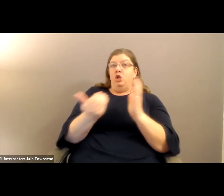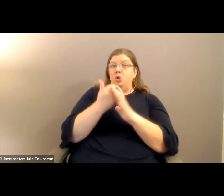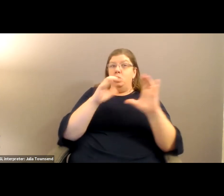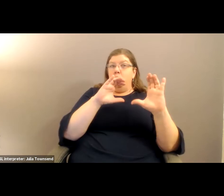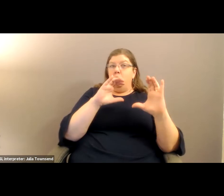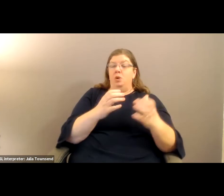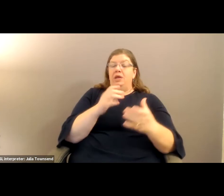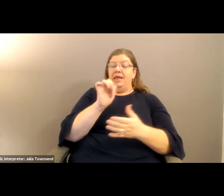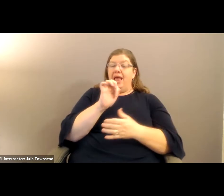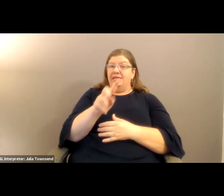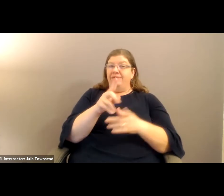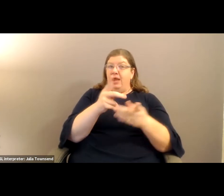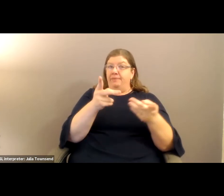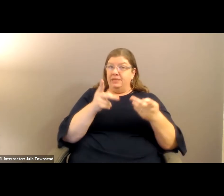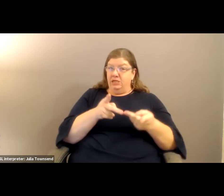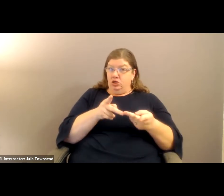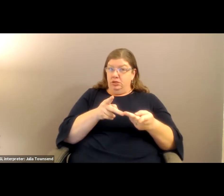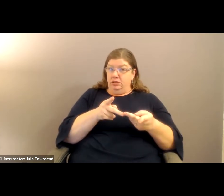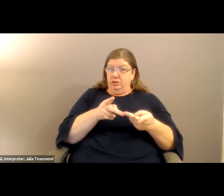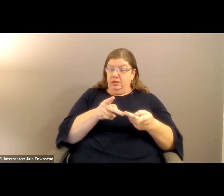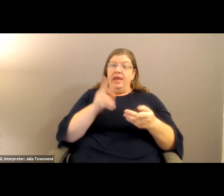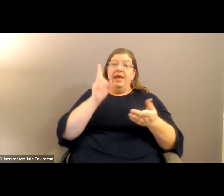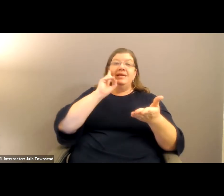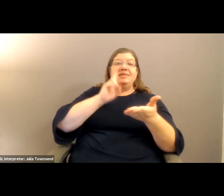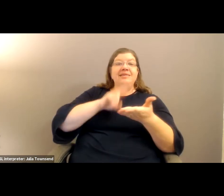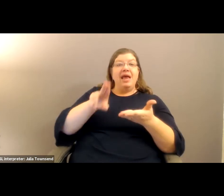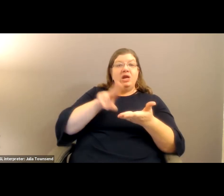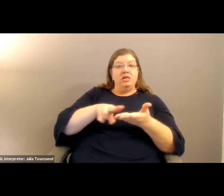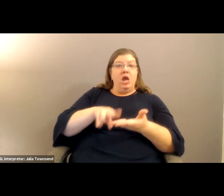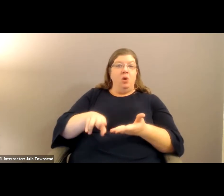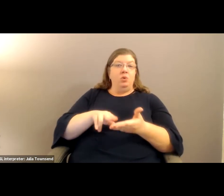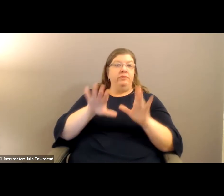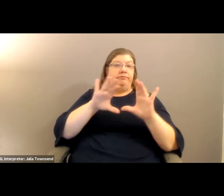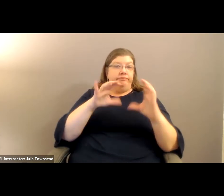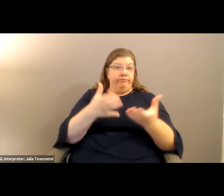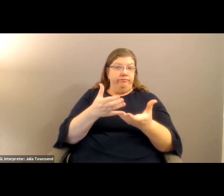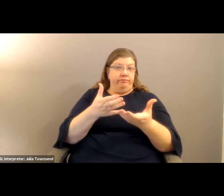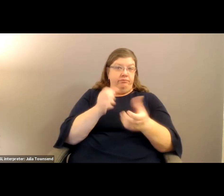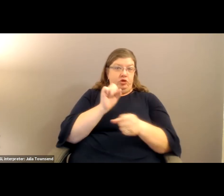classified position in the secretarial clerical job family.